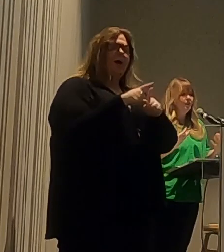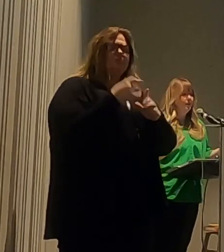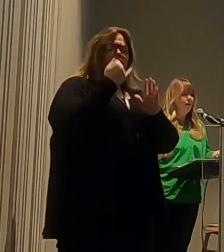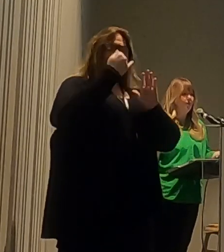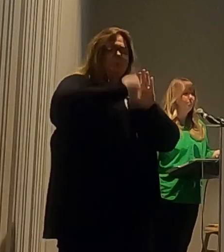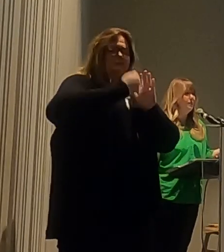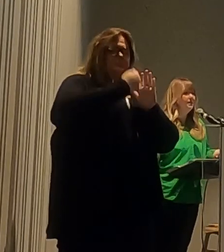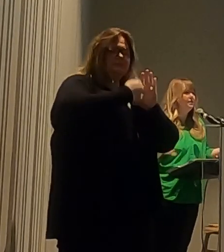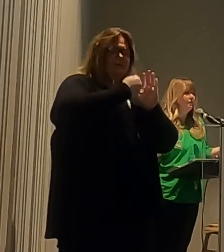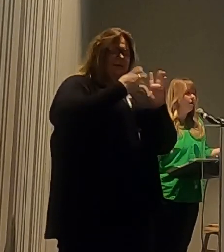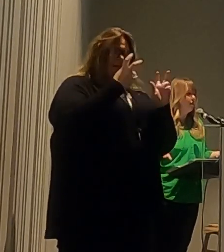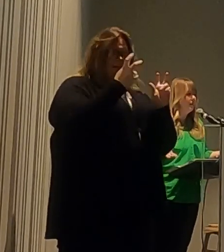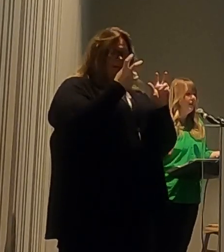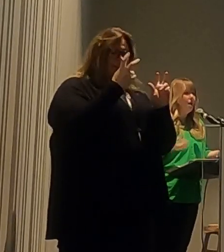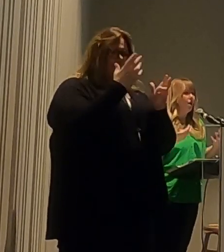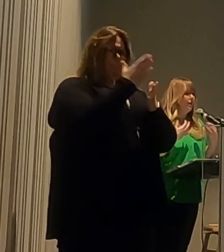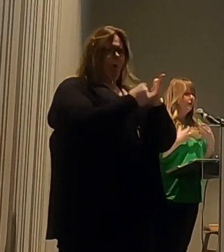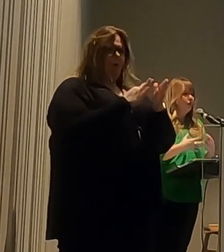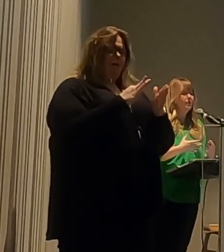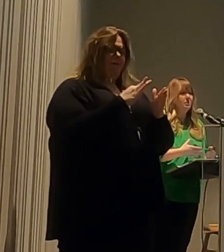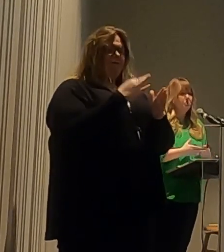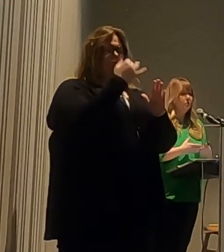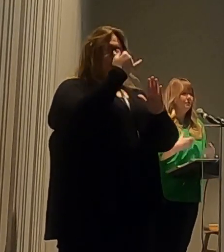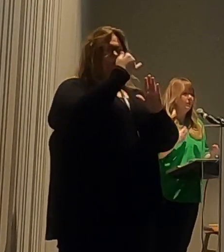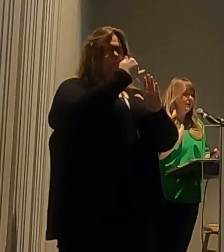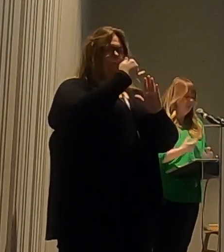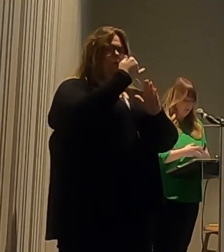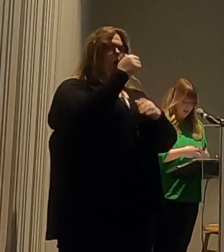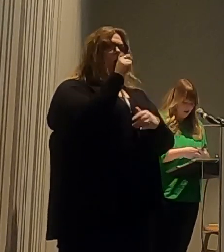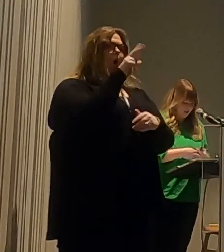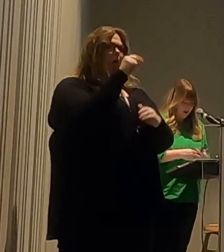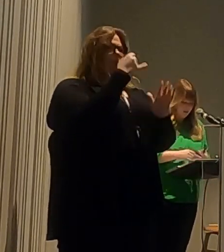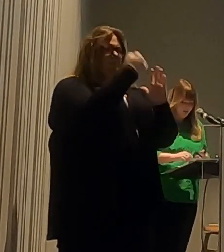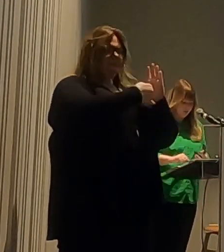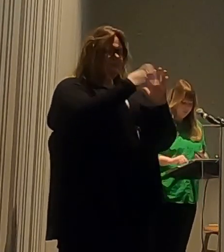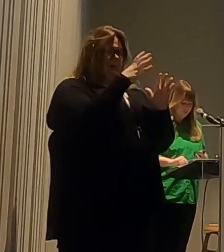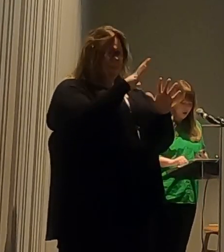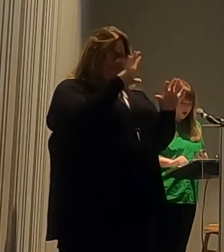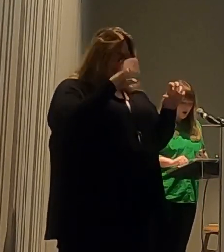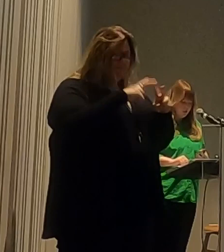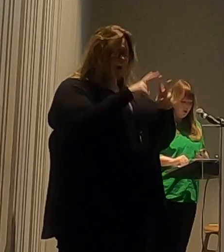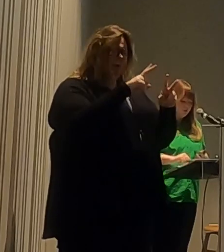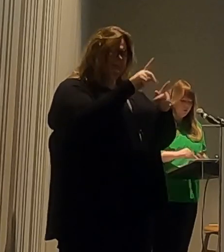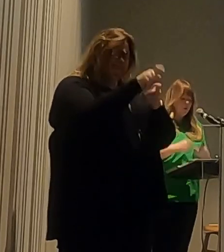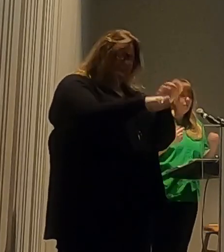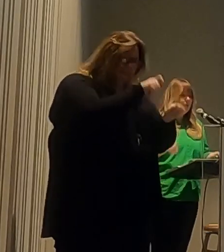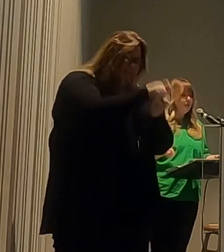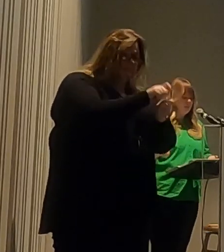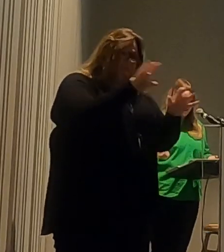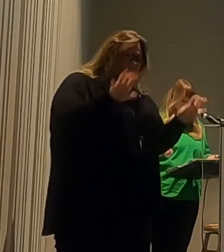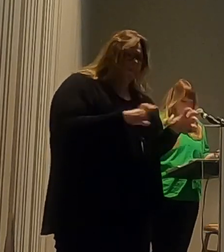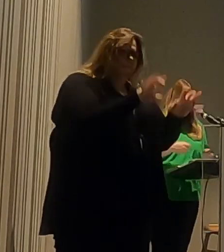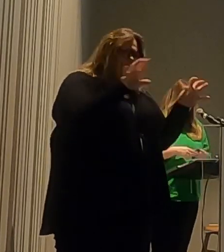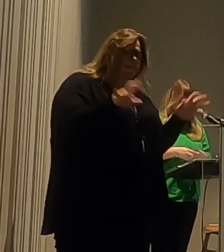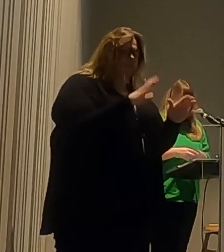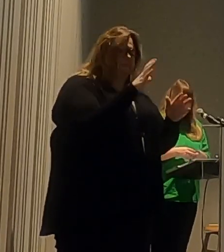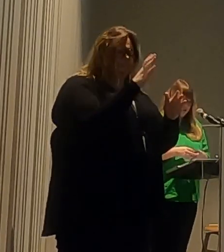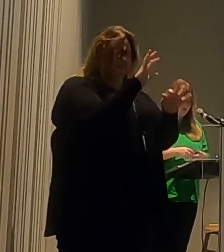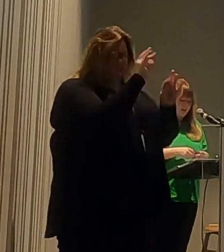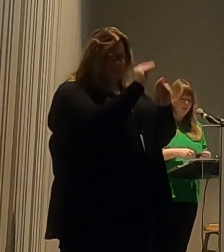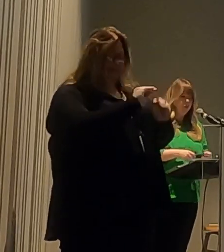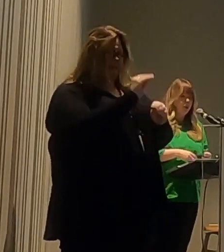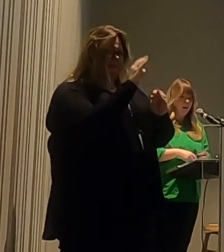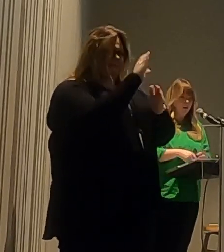artistic piece of art, are incredibly beautiful and detailed things. So the robes are made of silk, a